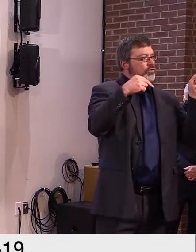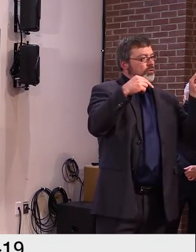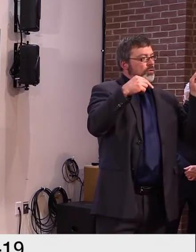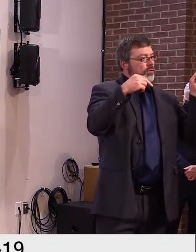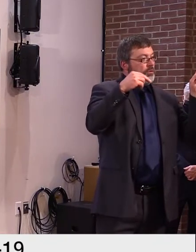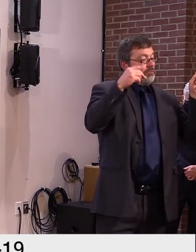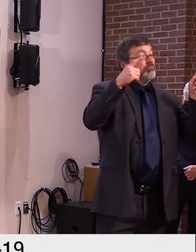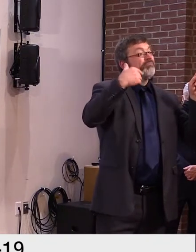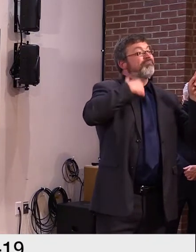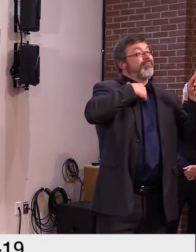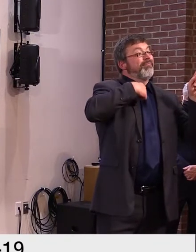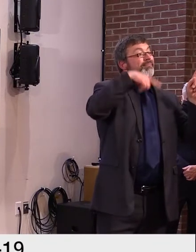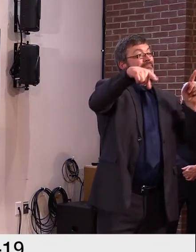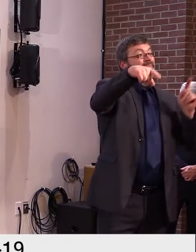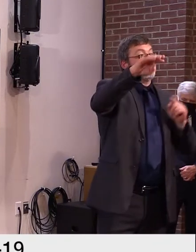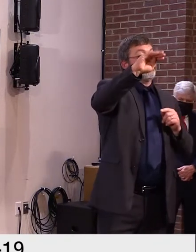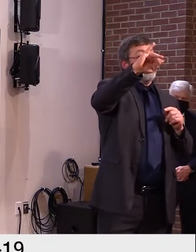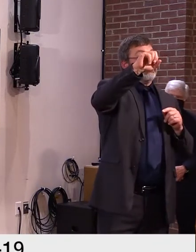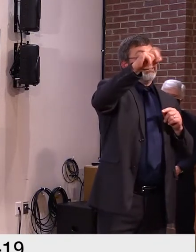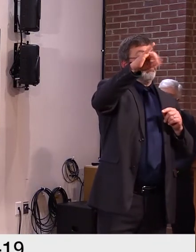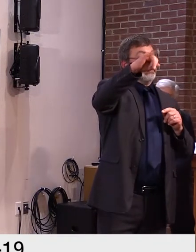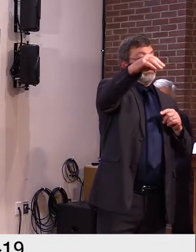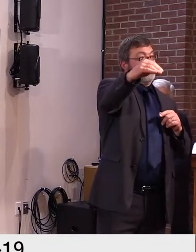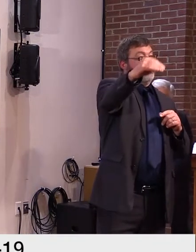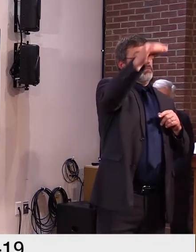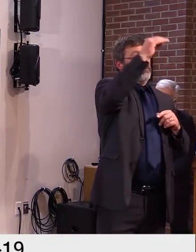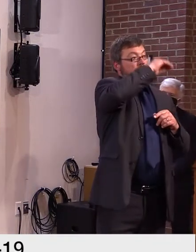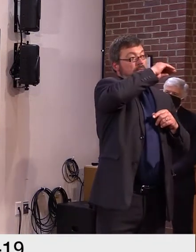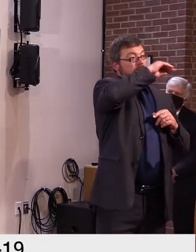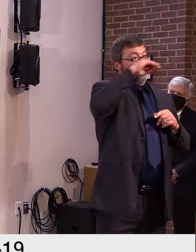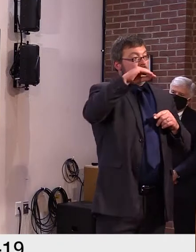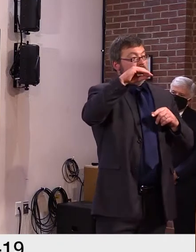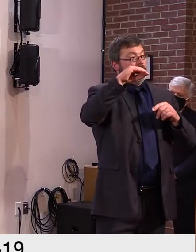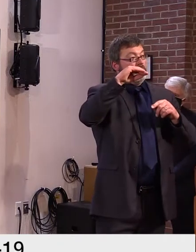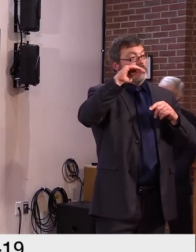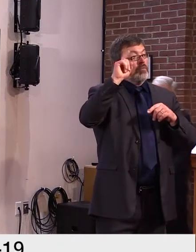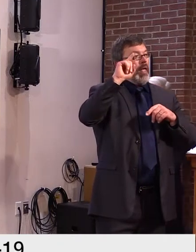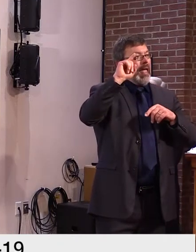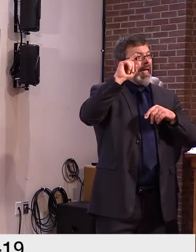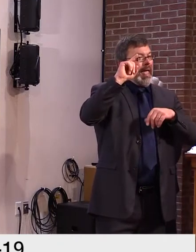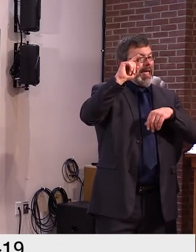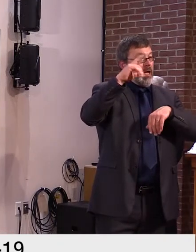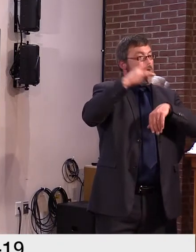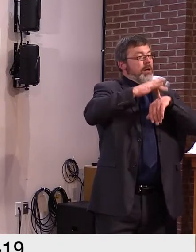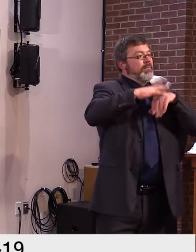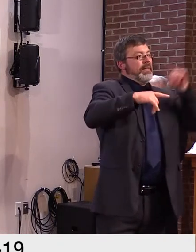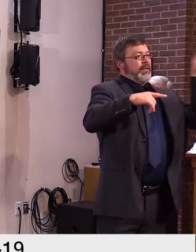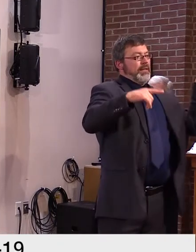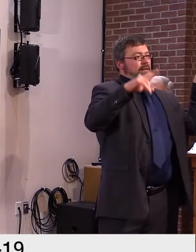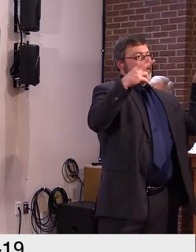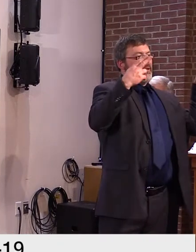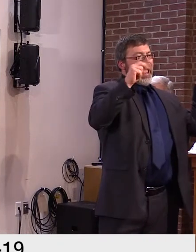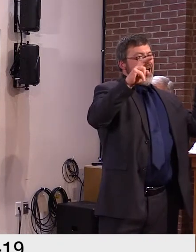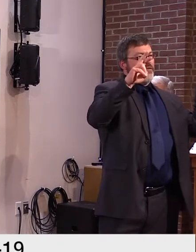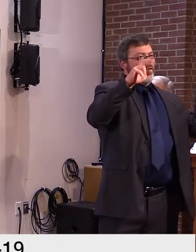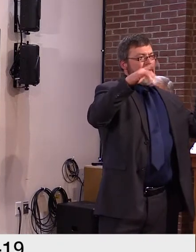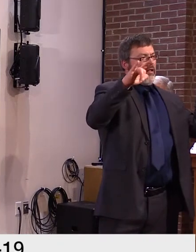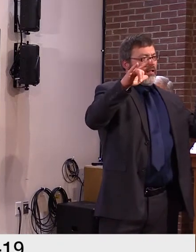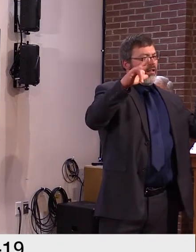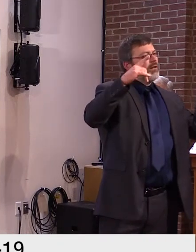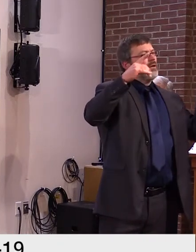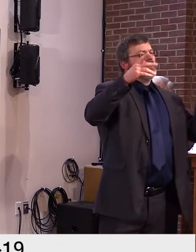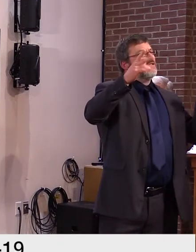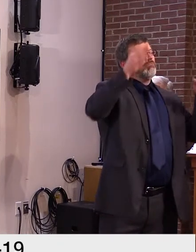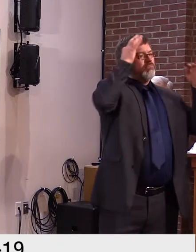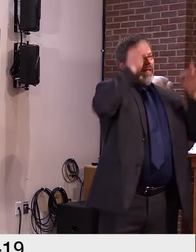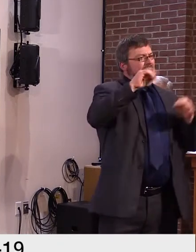empty prison in Haverhill, New Hampshire, but decided against it. Why didn't that work out? I